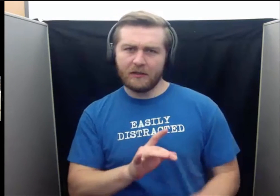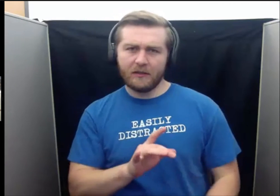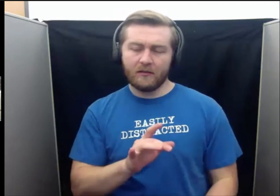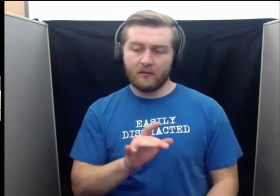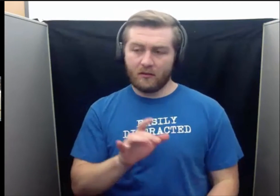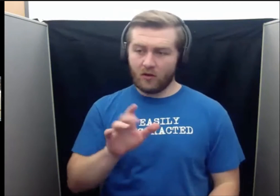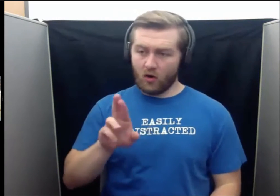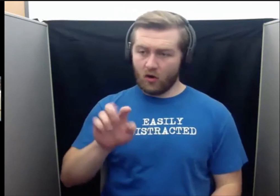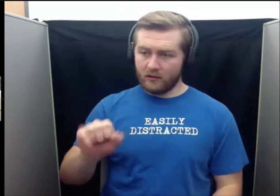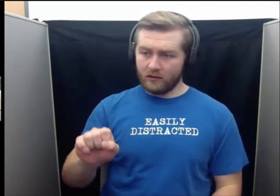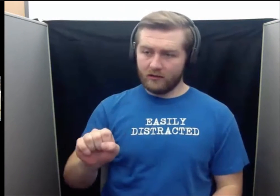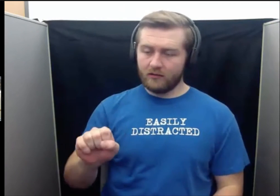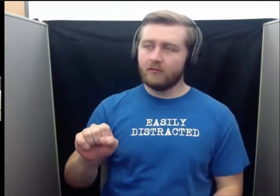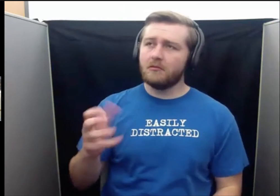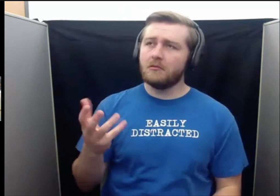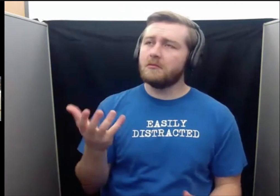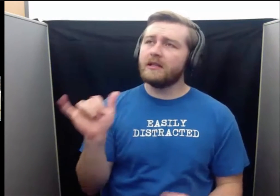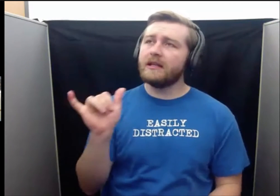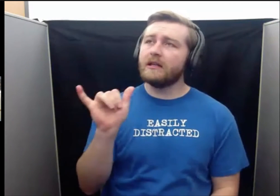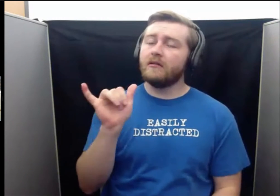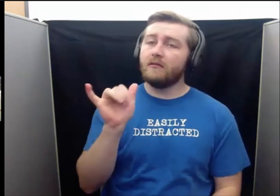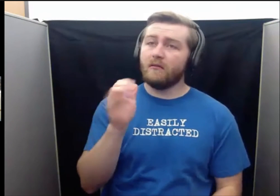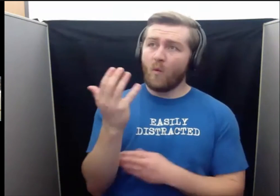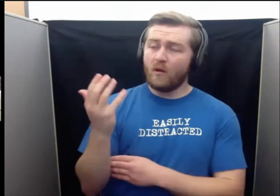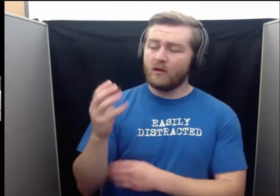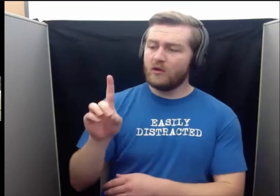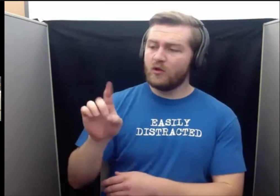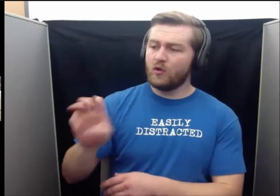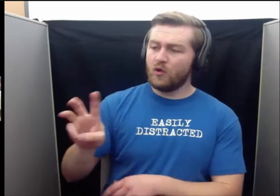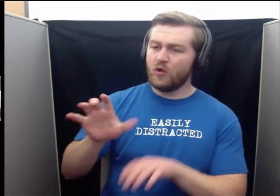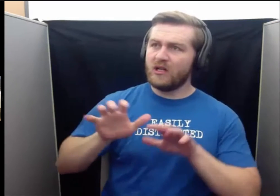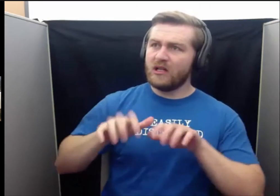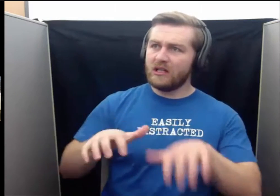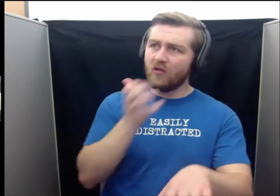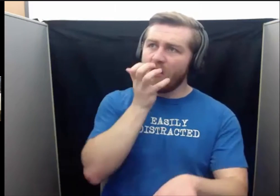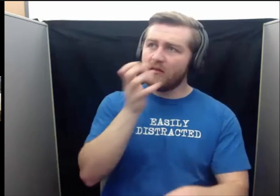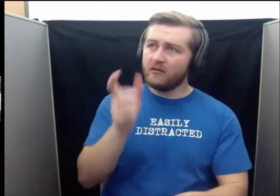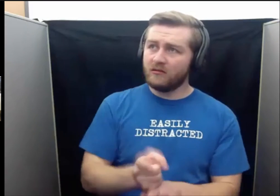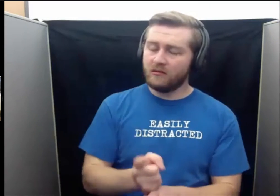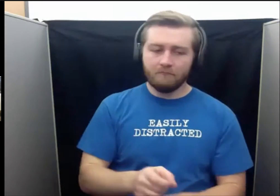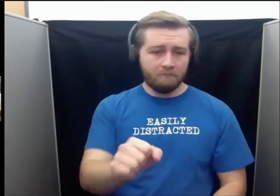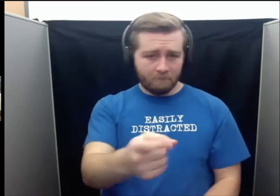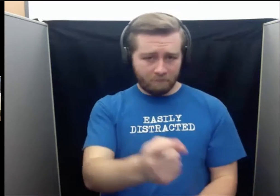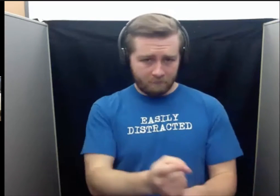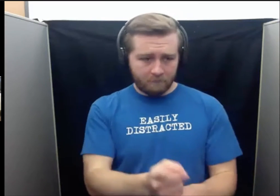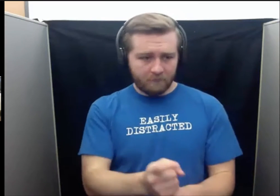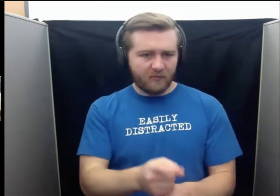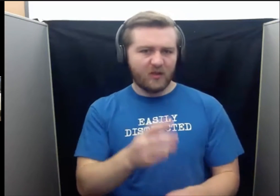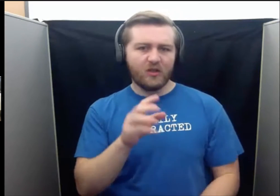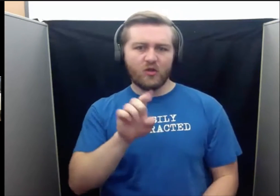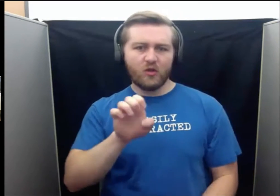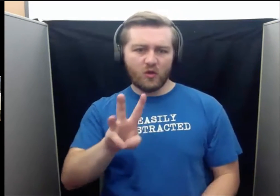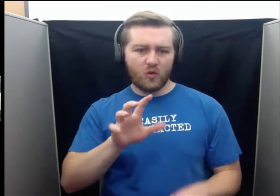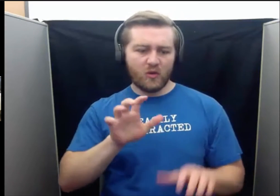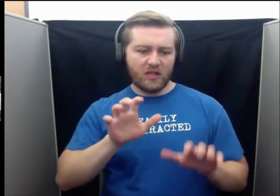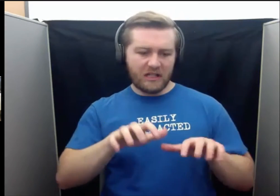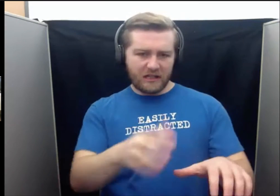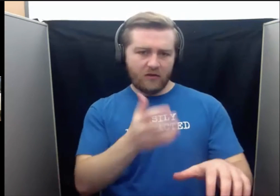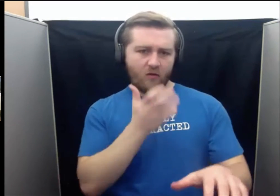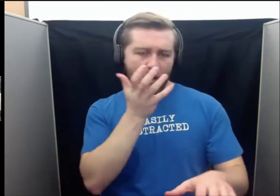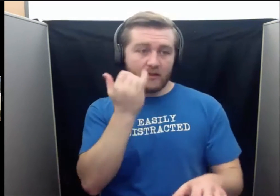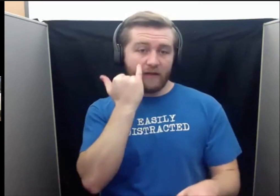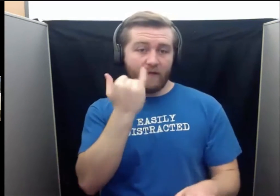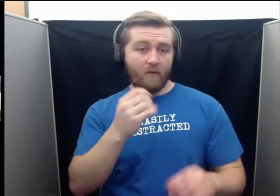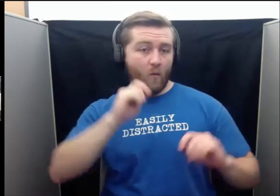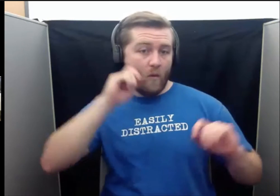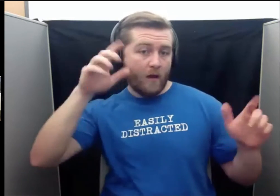in the morning. Okay, dew on the grass. If you happen to get up nice and early,